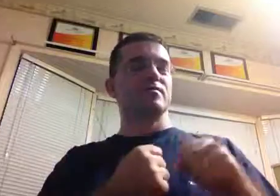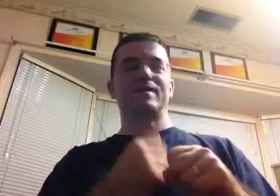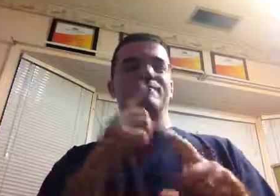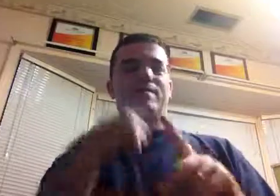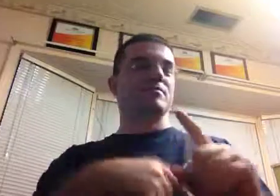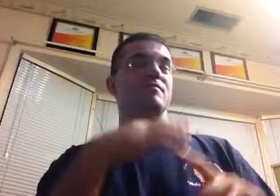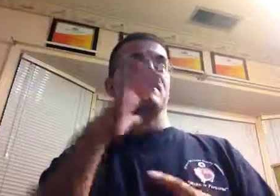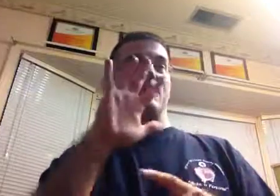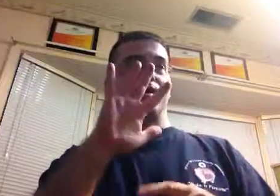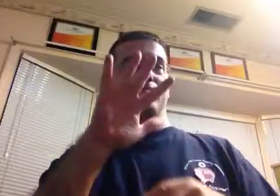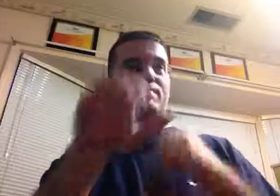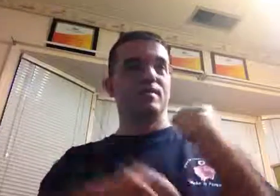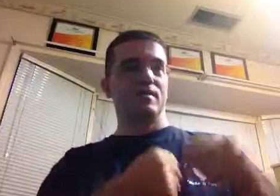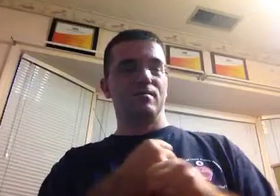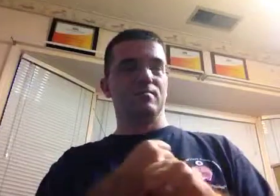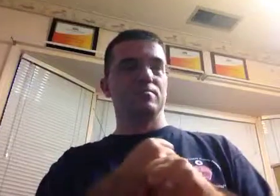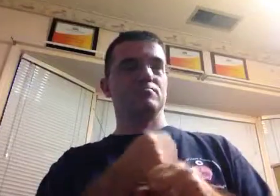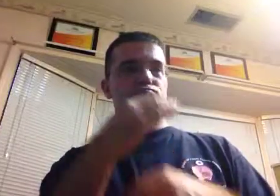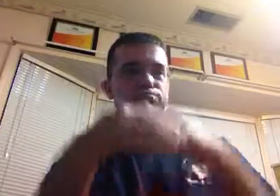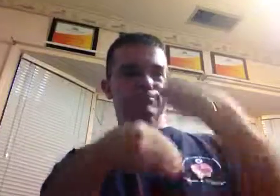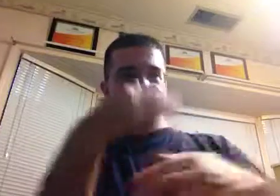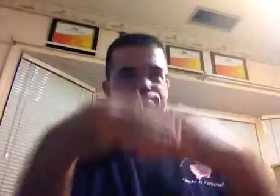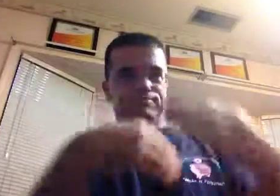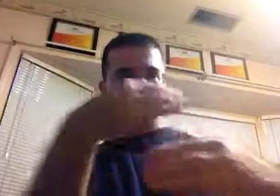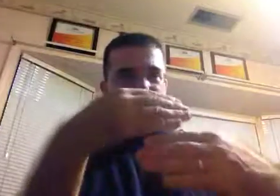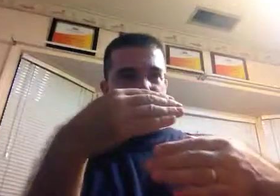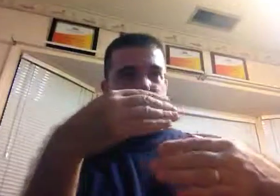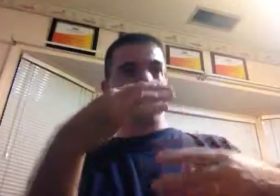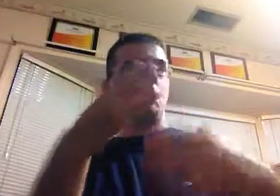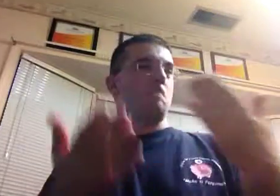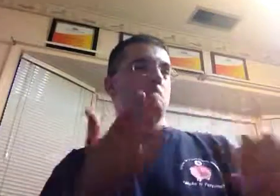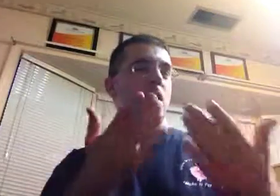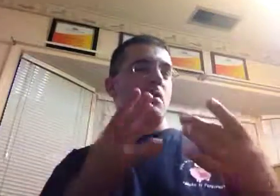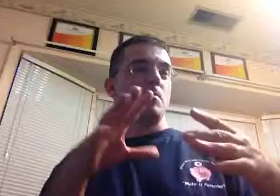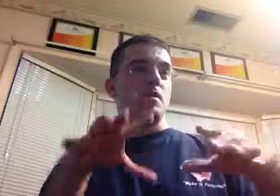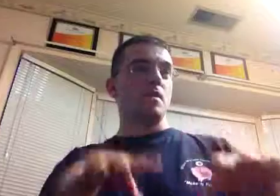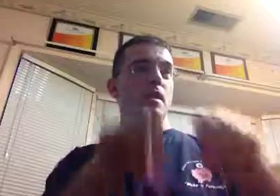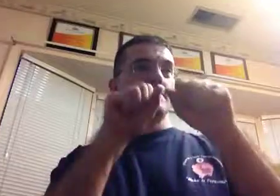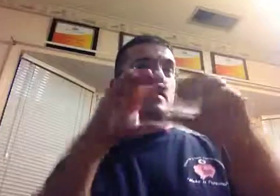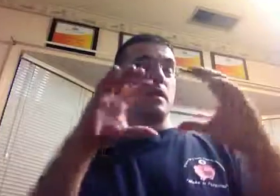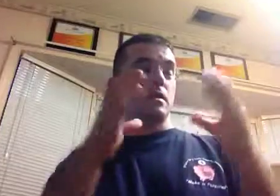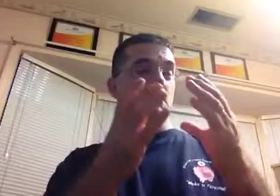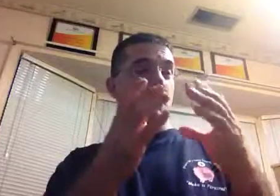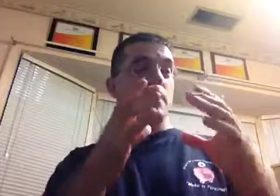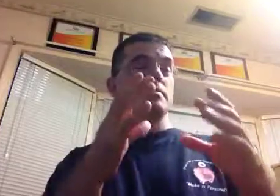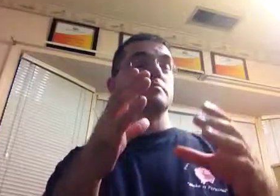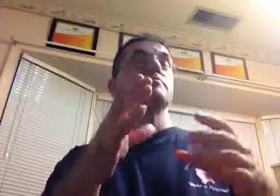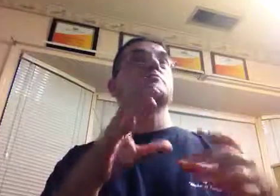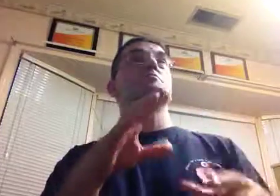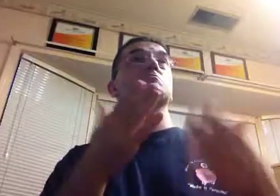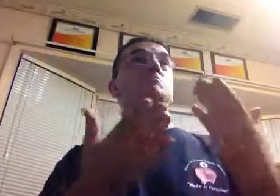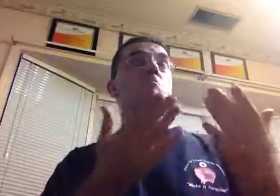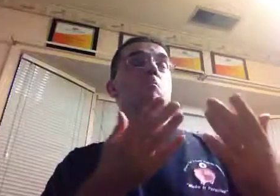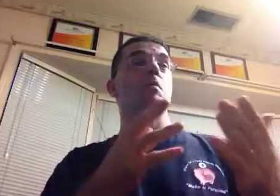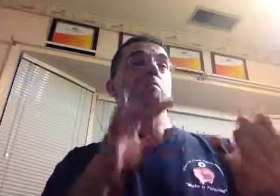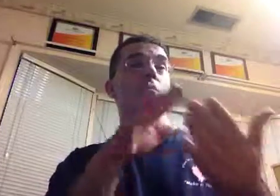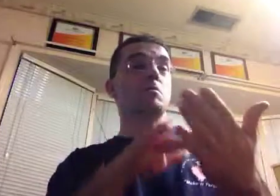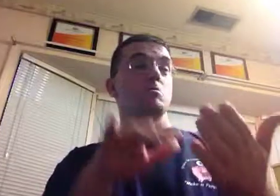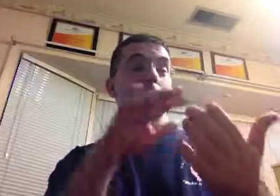try to explore some things. I'm going to look at taking some classes. I'm going to learn some things I've never learned before. And there's no reason that you couldn't move